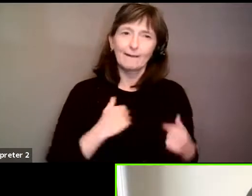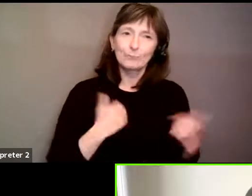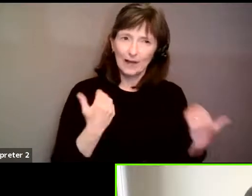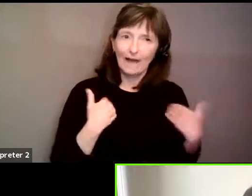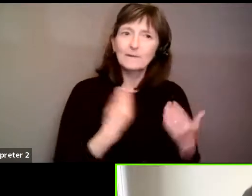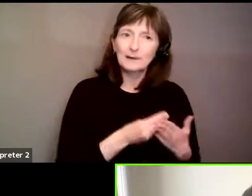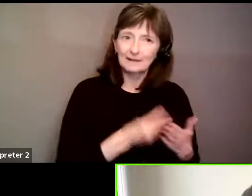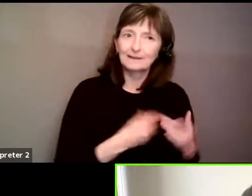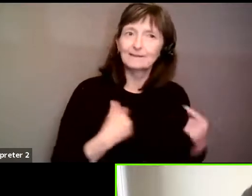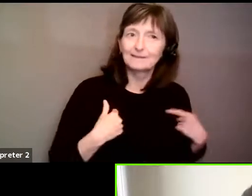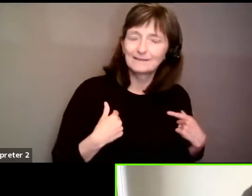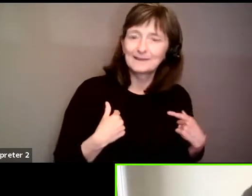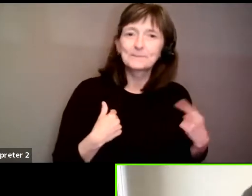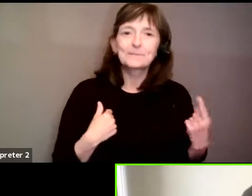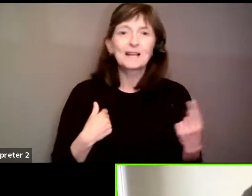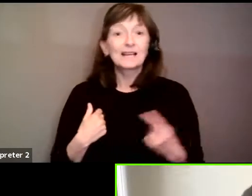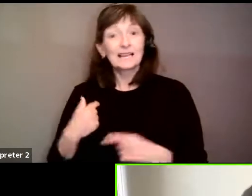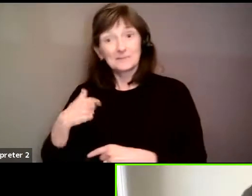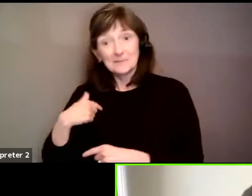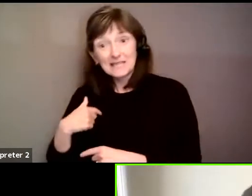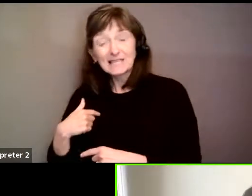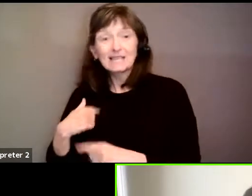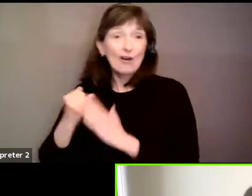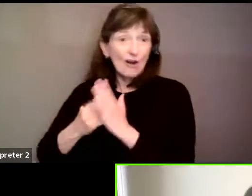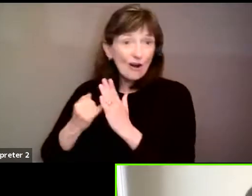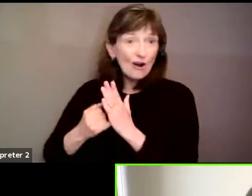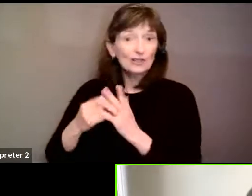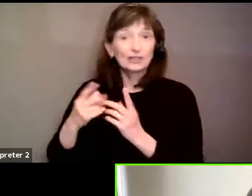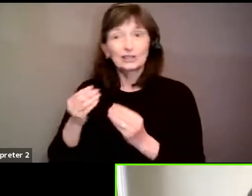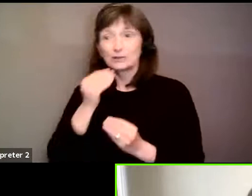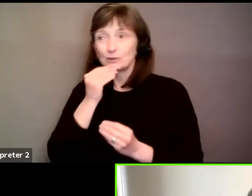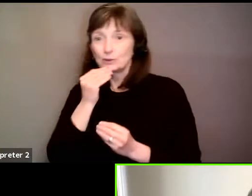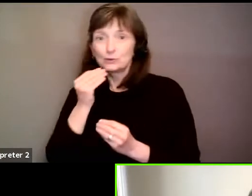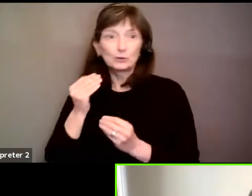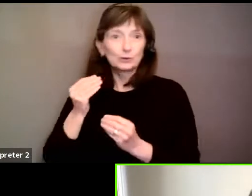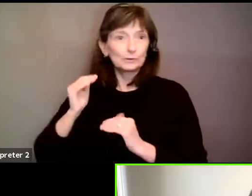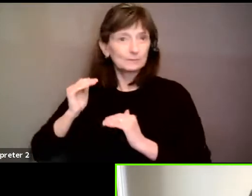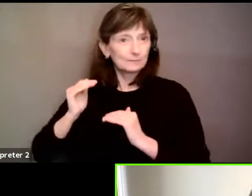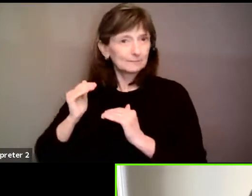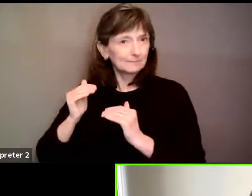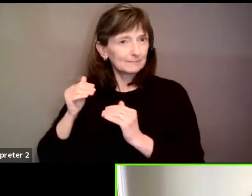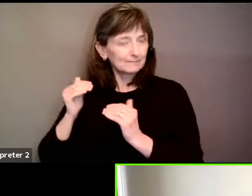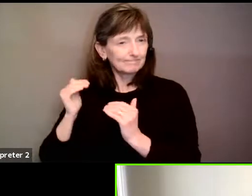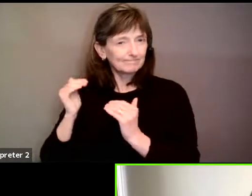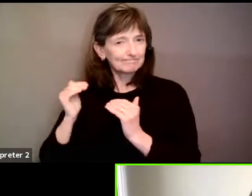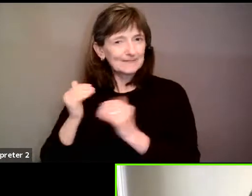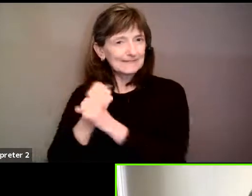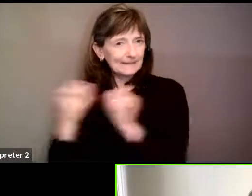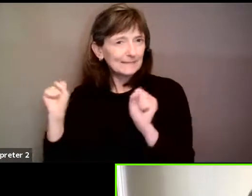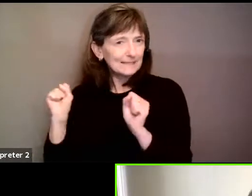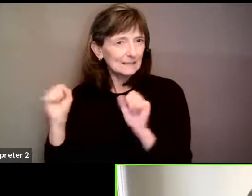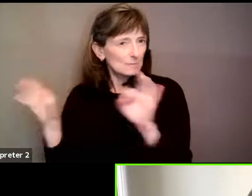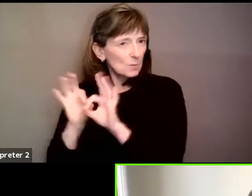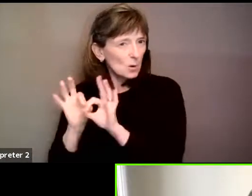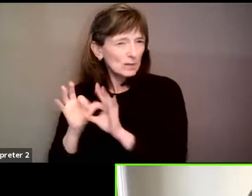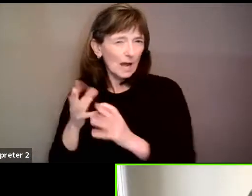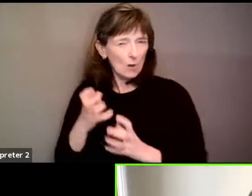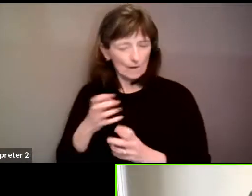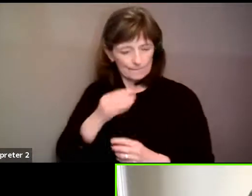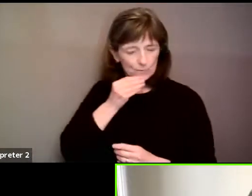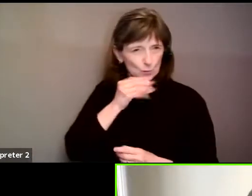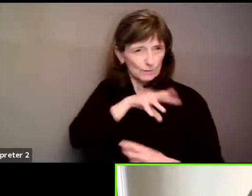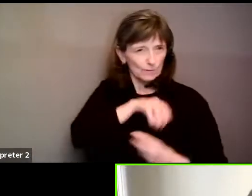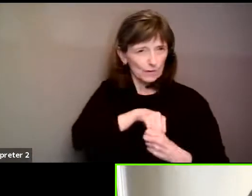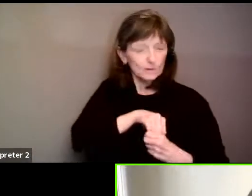well. And food justice is so personal and important to me. I also wanted to have like some kind of food element in it. And that's why I